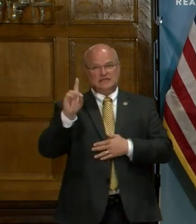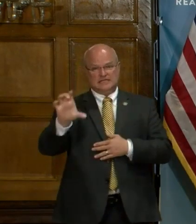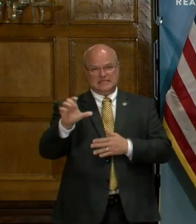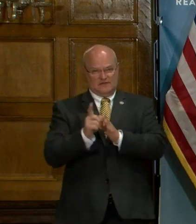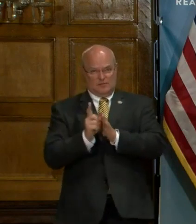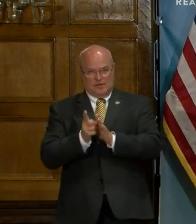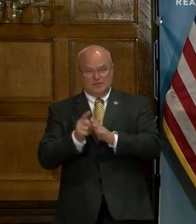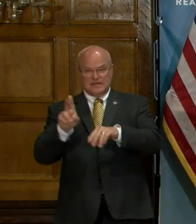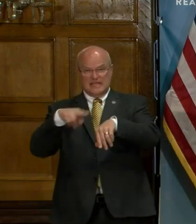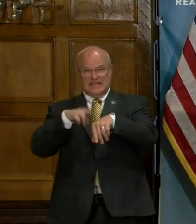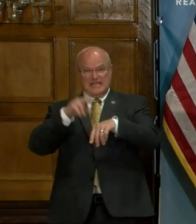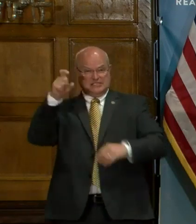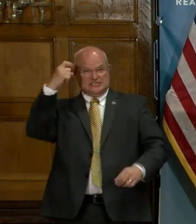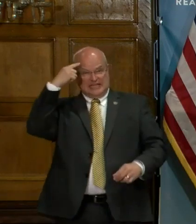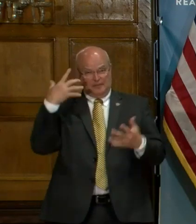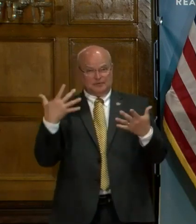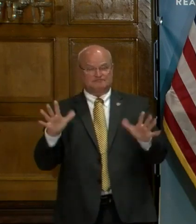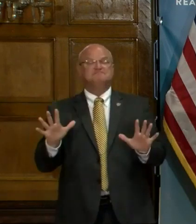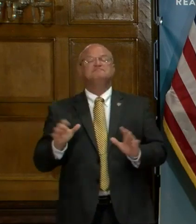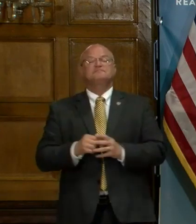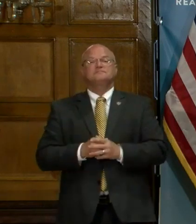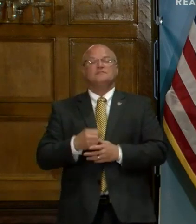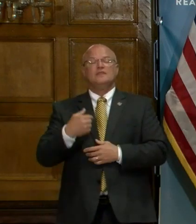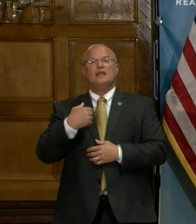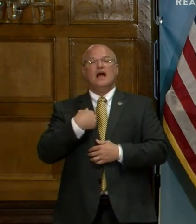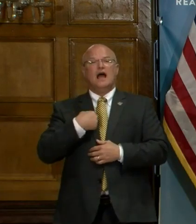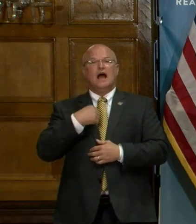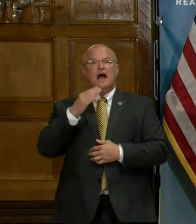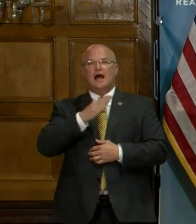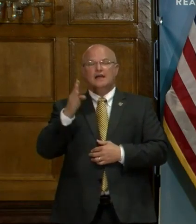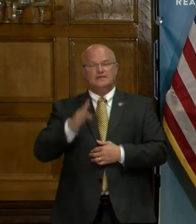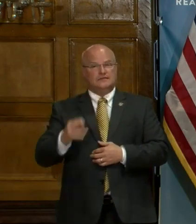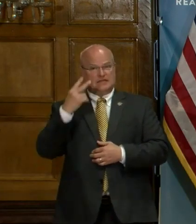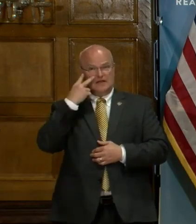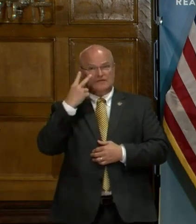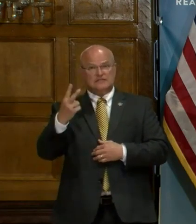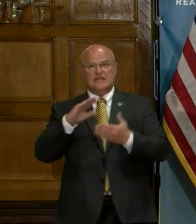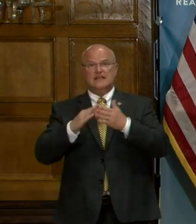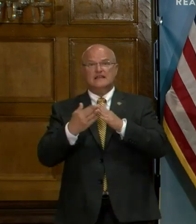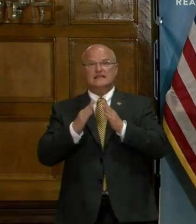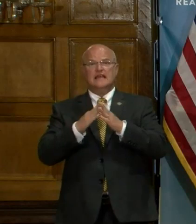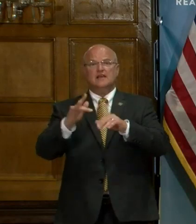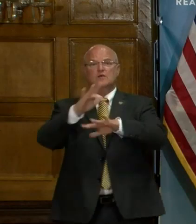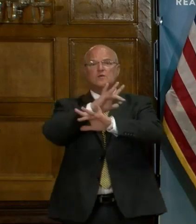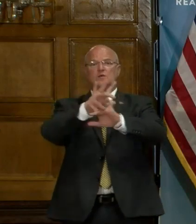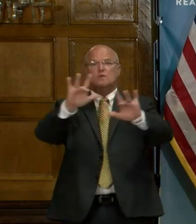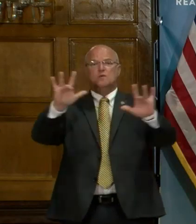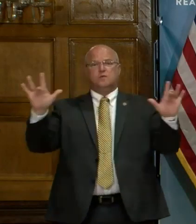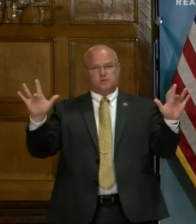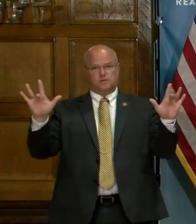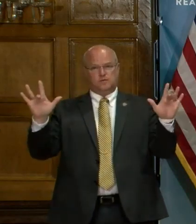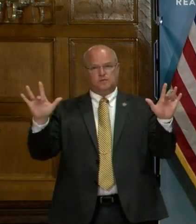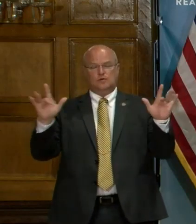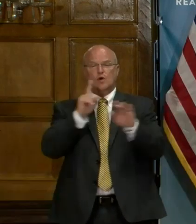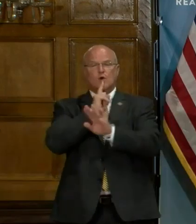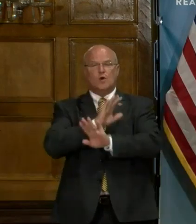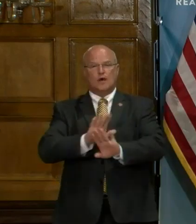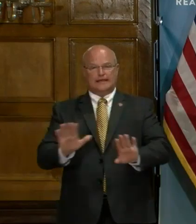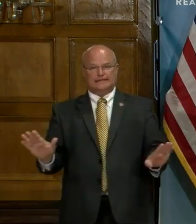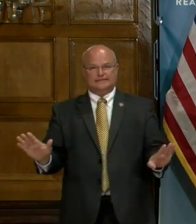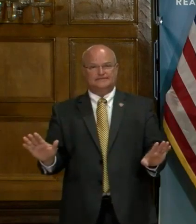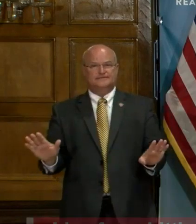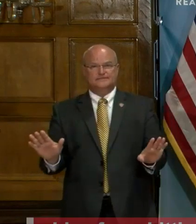D.C. for a moment, our nation's capital. I've never seen the town so empty, so